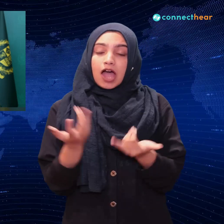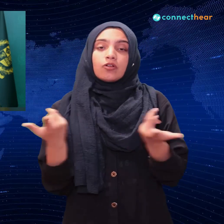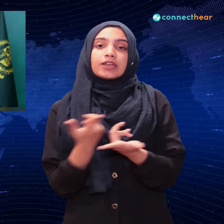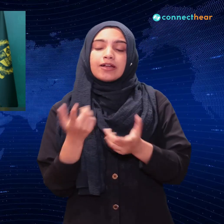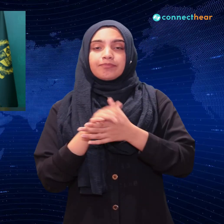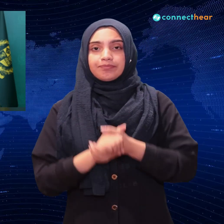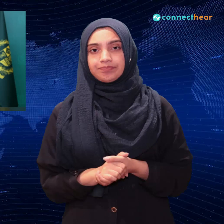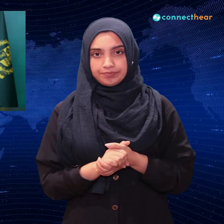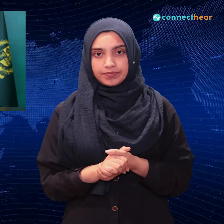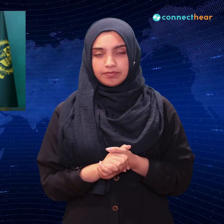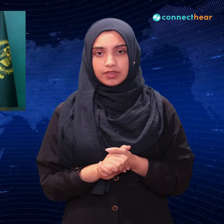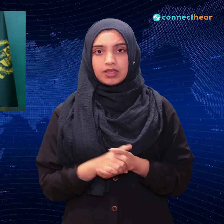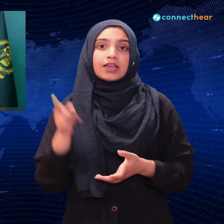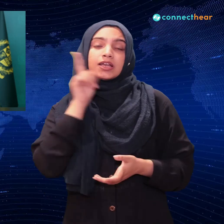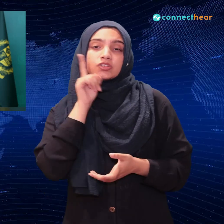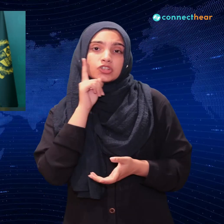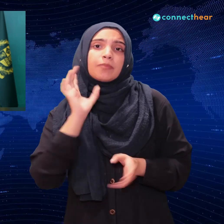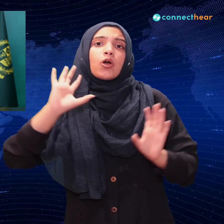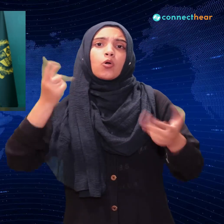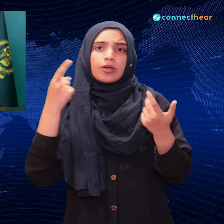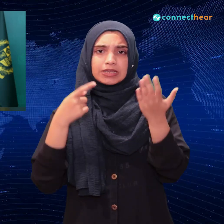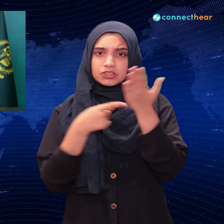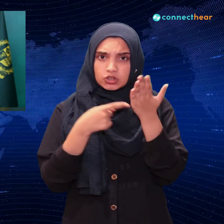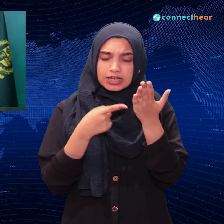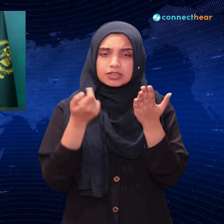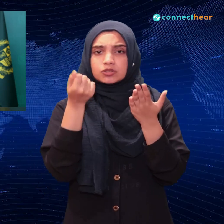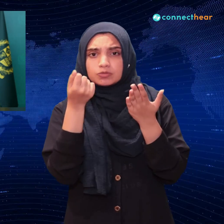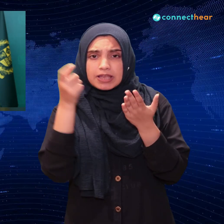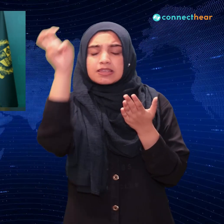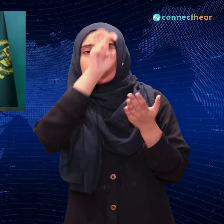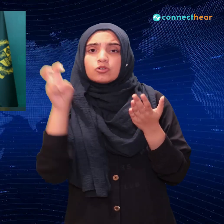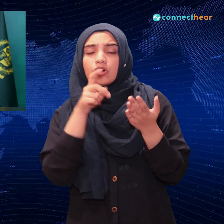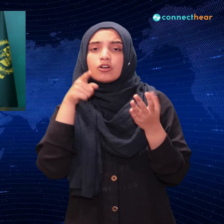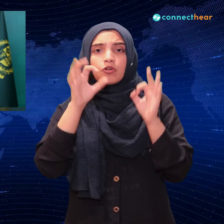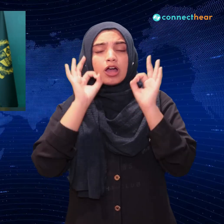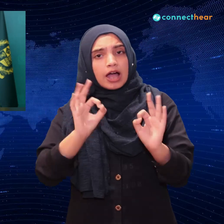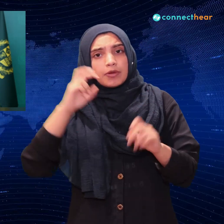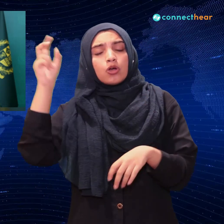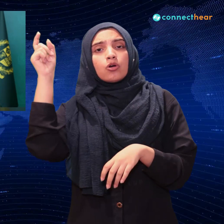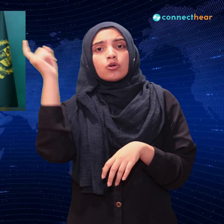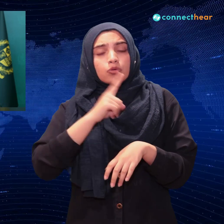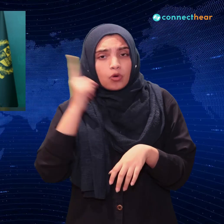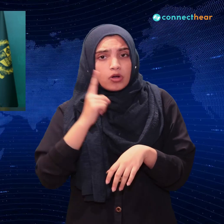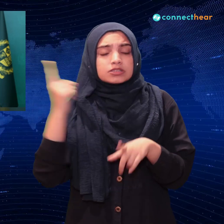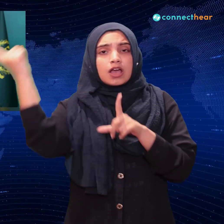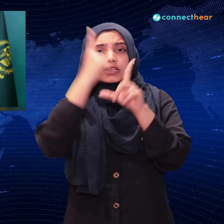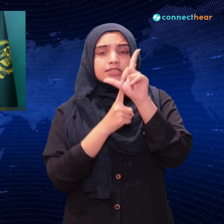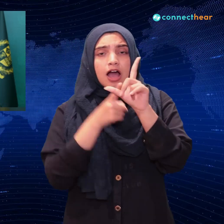when the fact-type panel estimates that $1 trillion every year is taken out of the developing